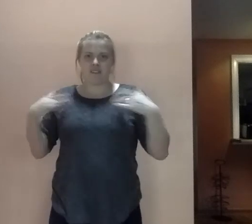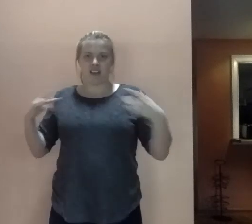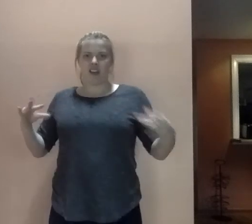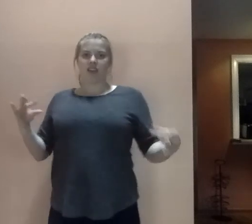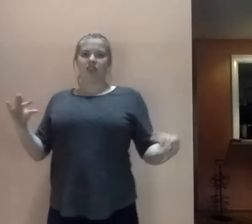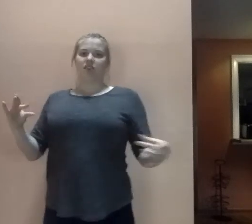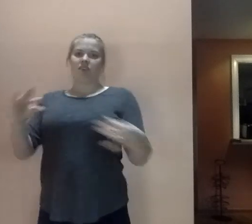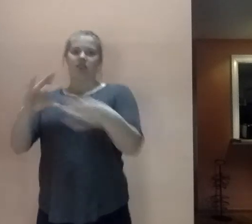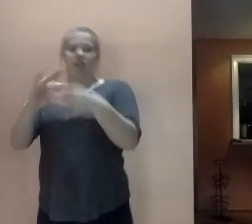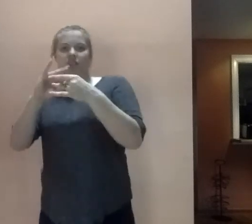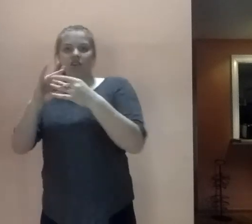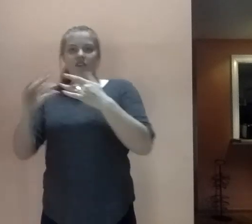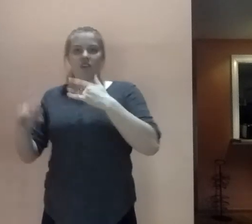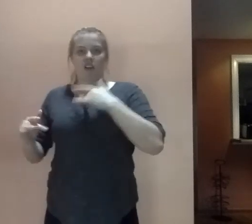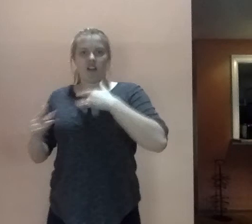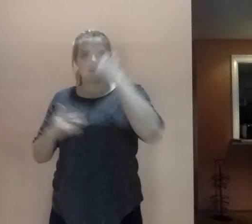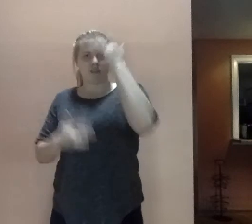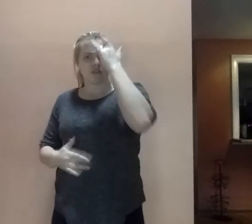meat, and heart disease.